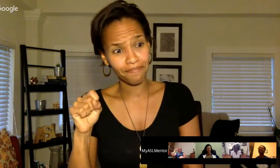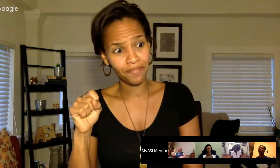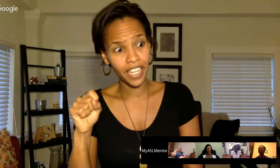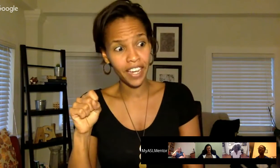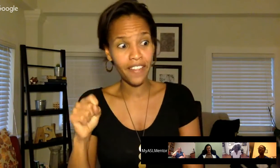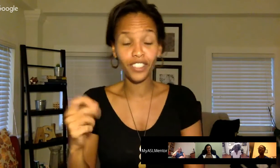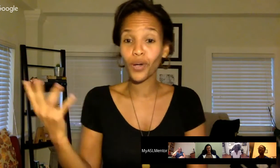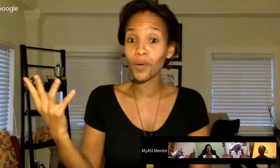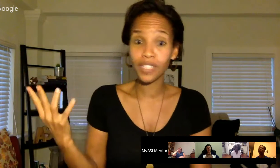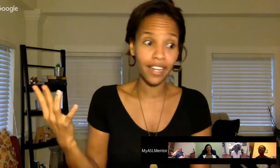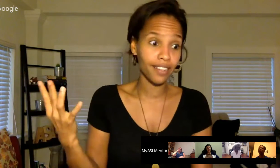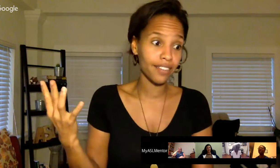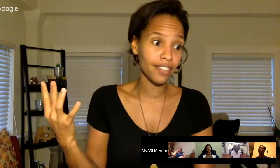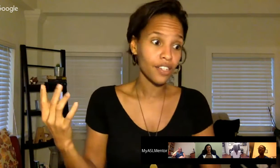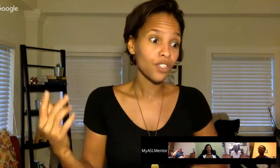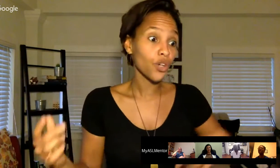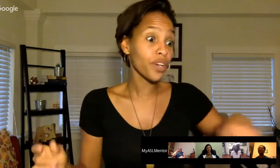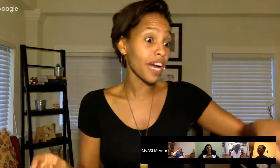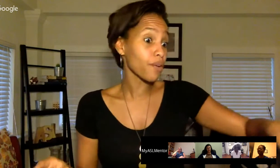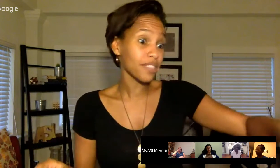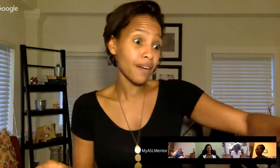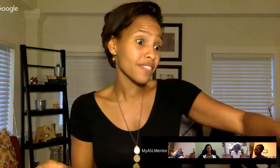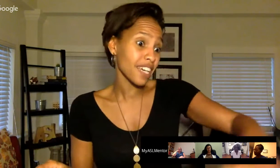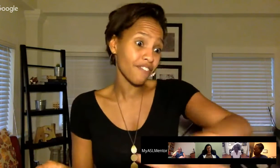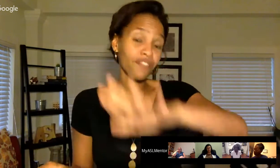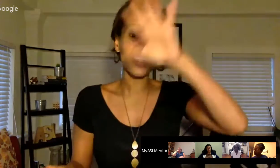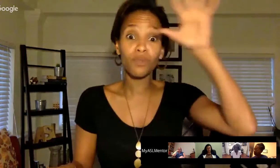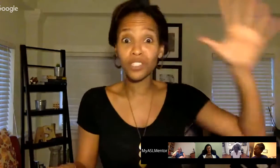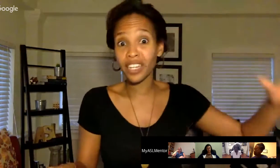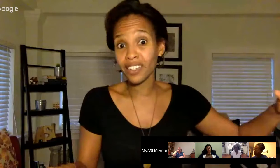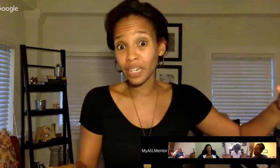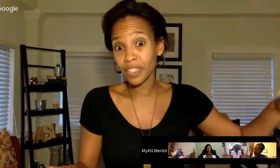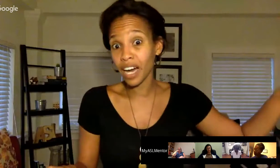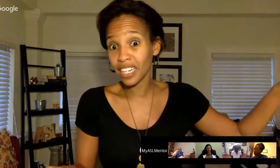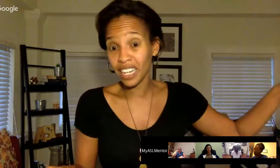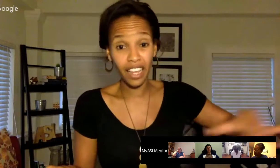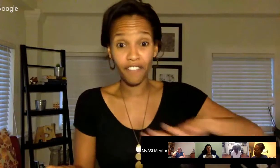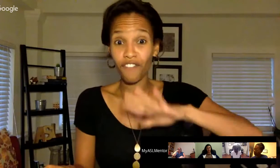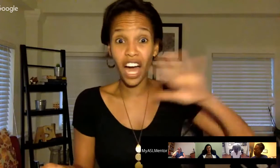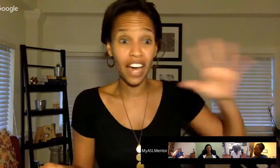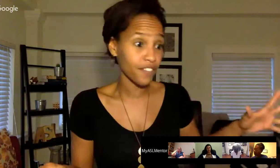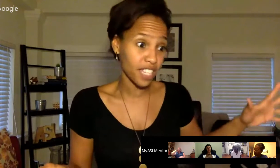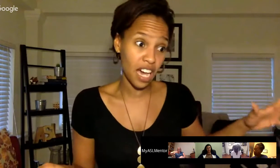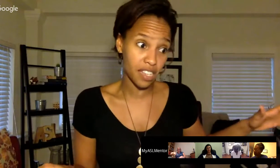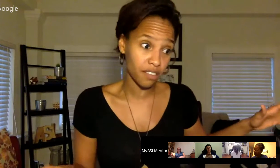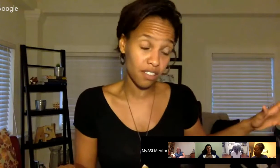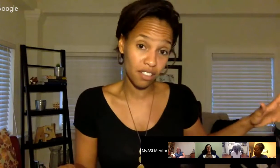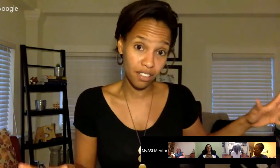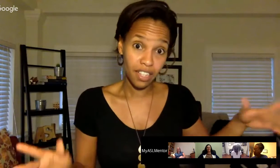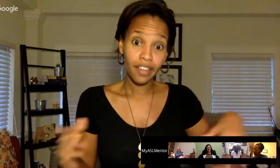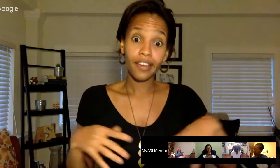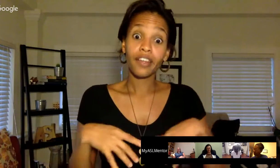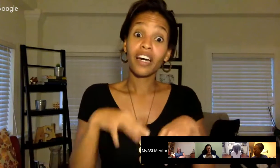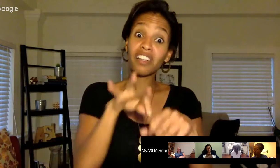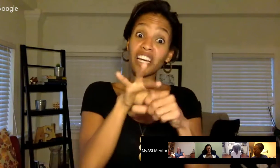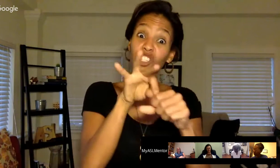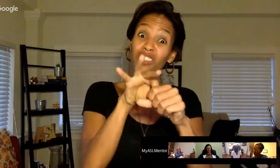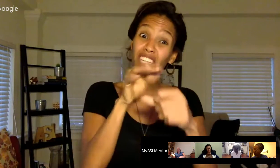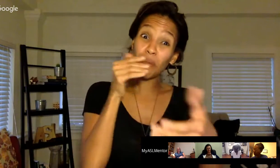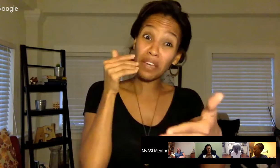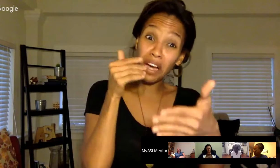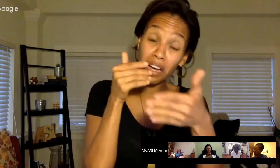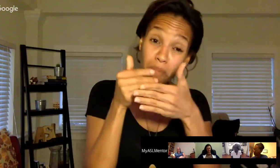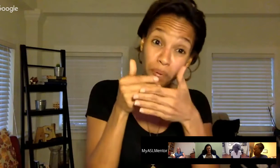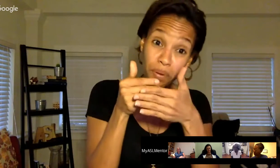Yes. Okay, that's the whole sentence. So that was like a 15-word sentence that we got in like 5 signs.